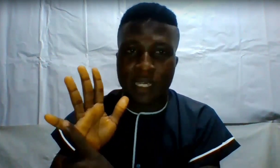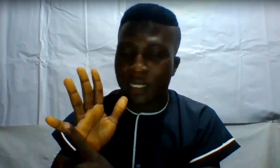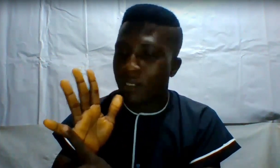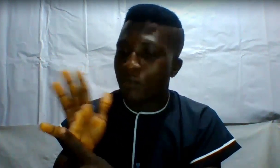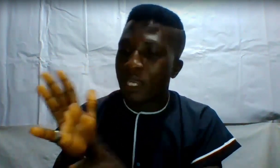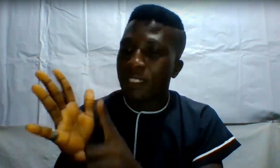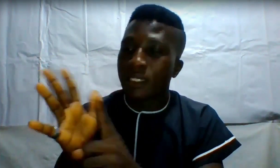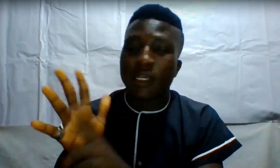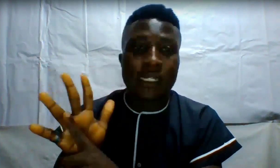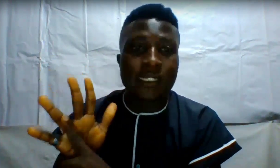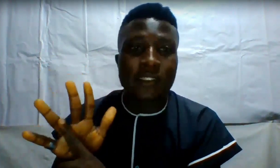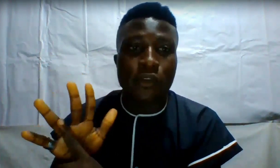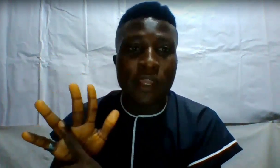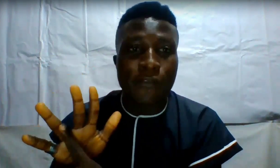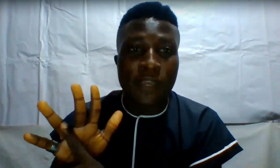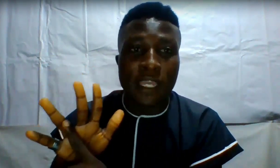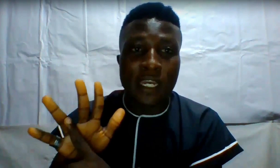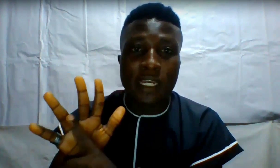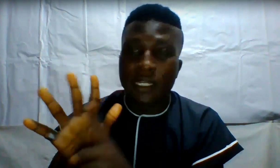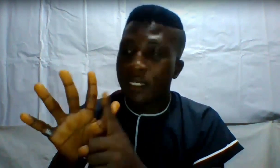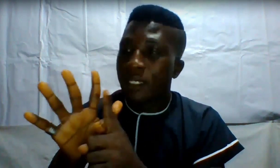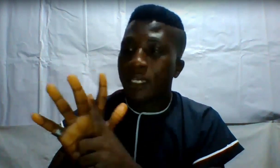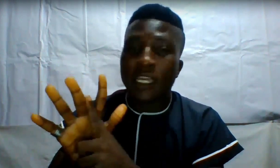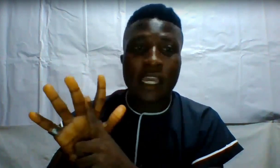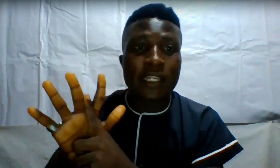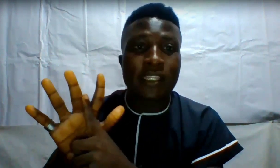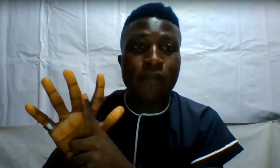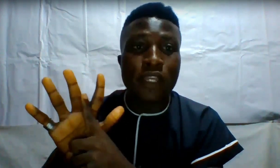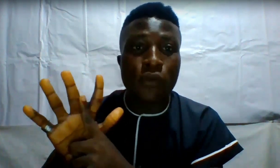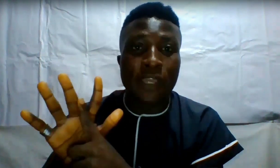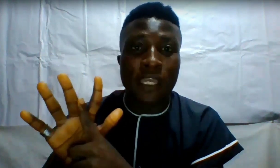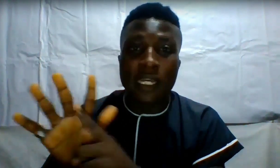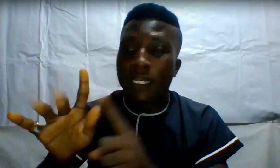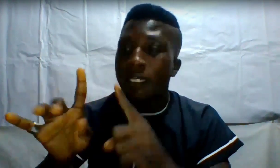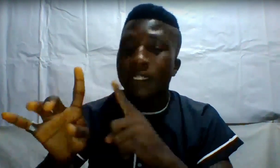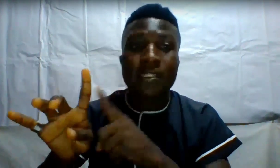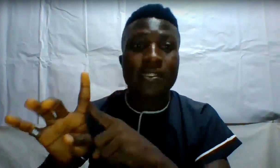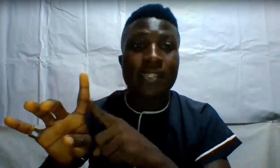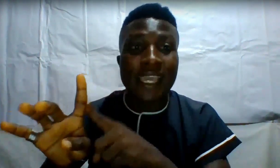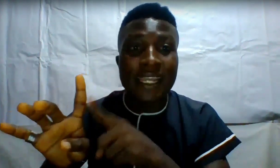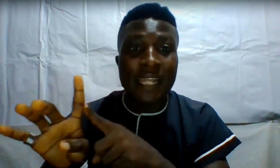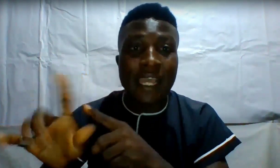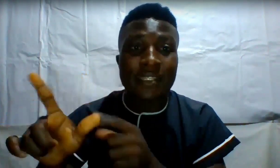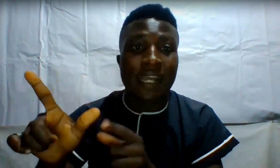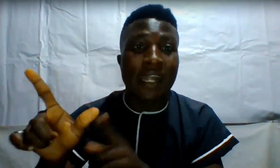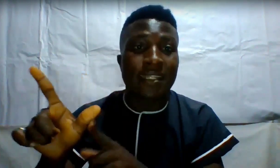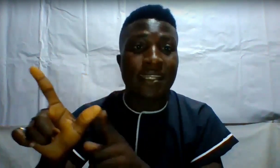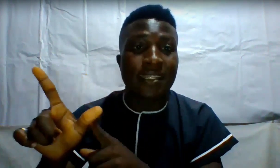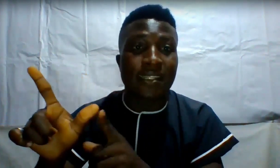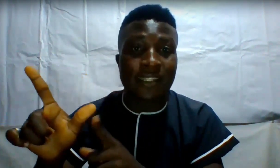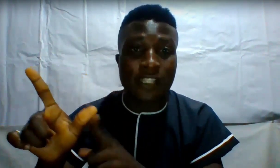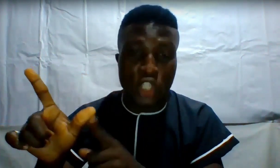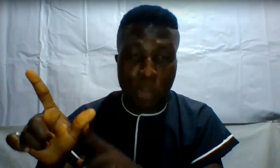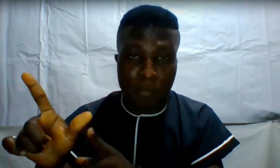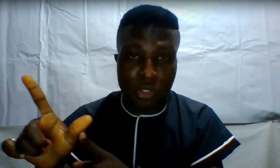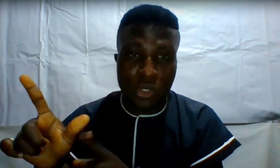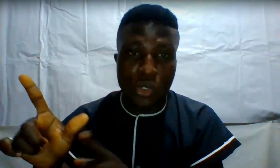right? And this is the ring finger. Here is the middle finger. This is the index, and this is the thumb. Okay,